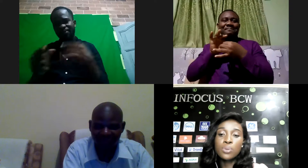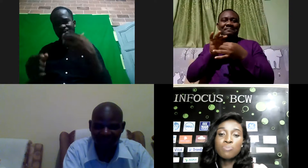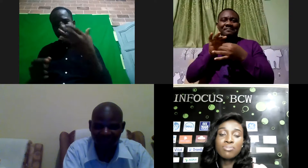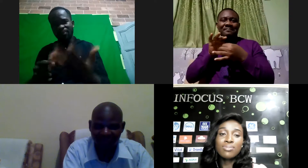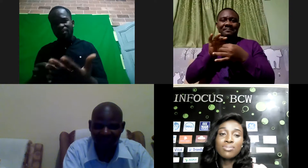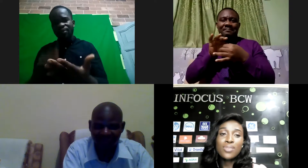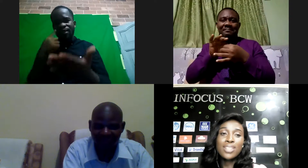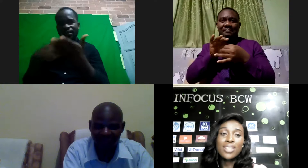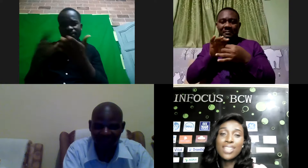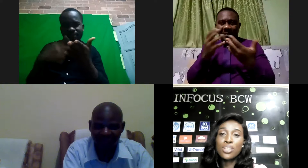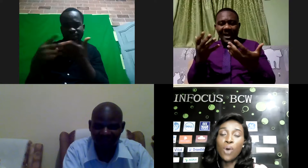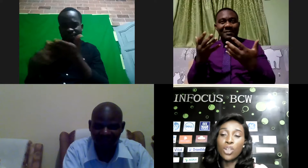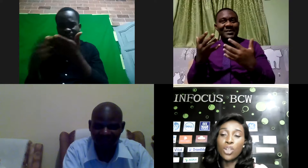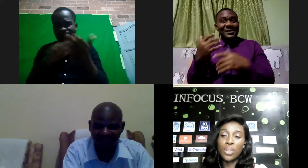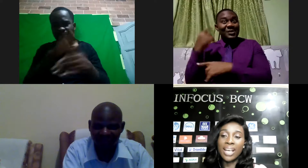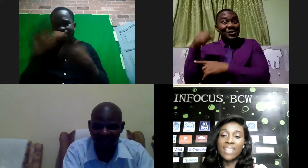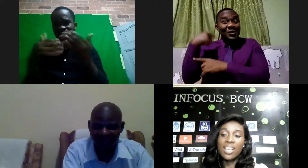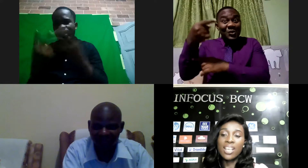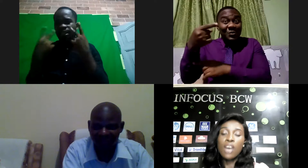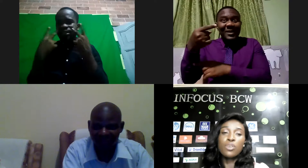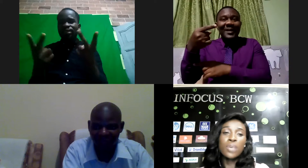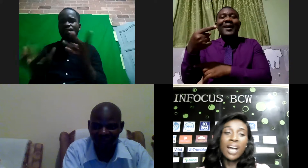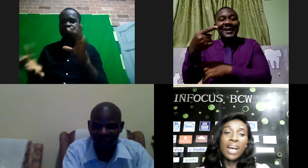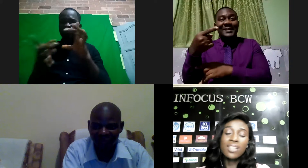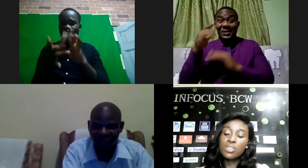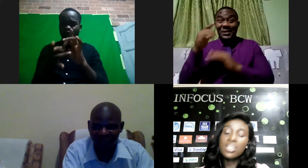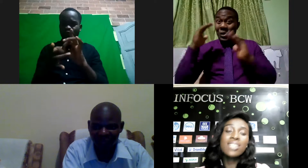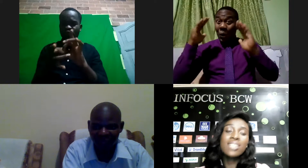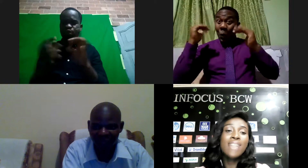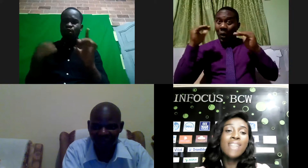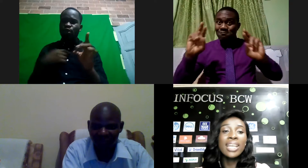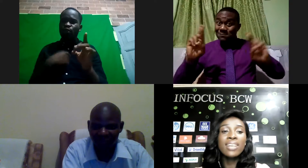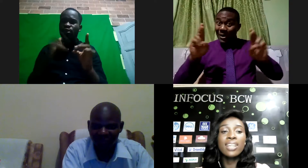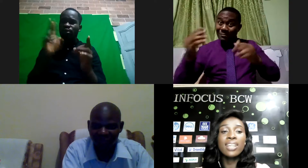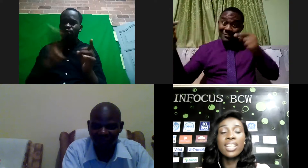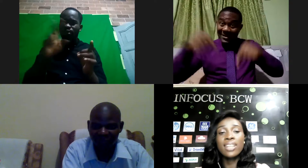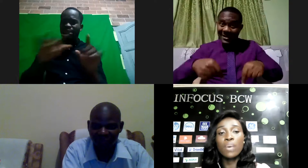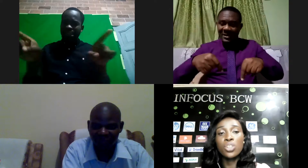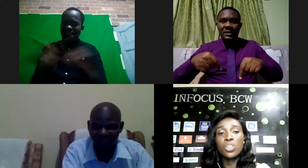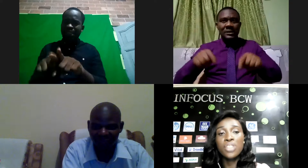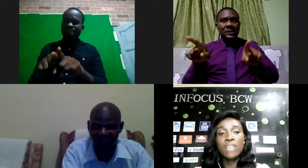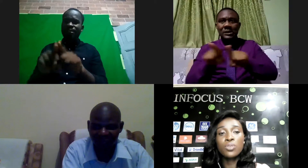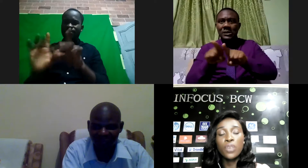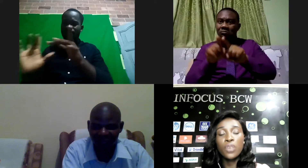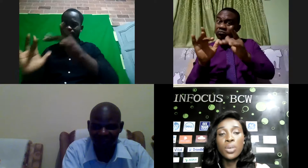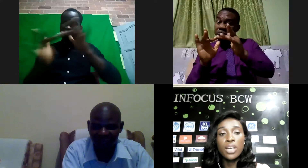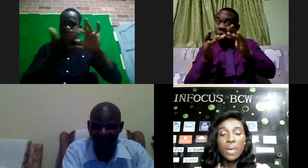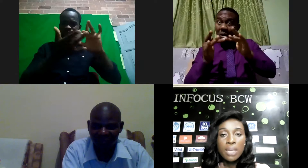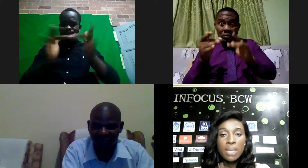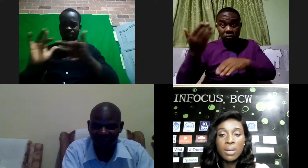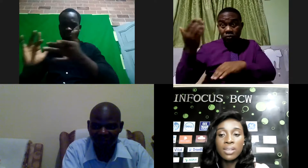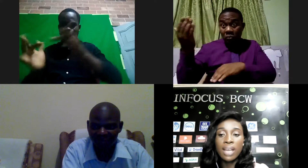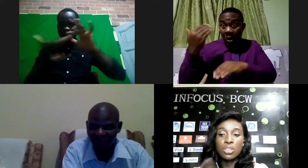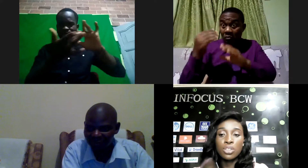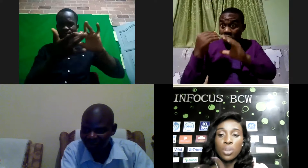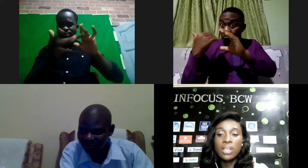to seeing you all join us. We are using the same link, the link that was shared for you in your